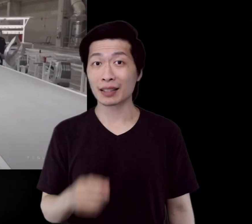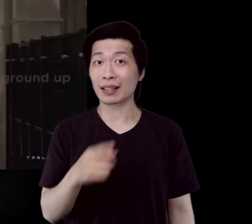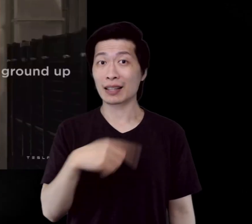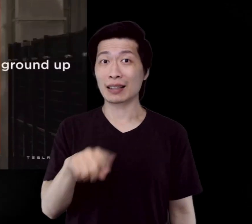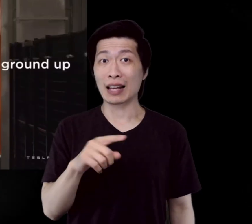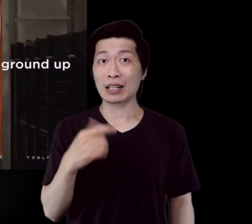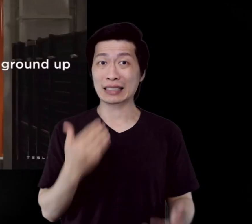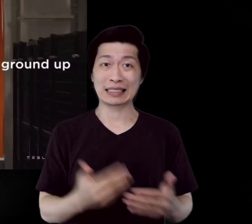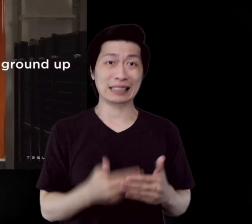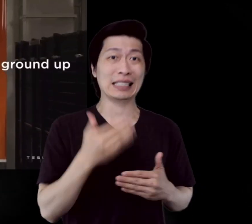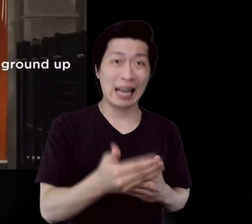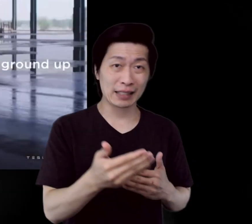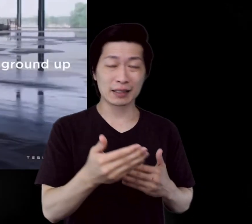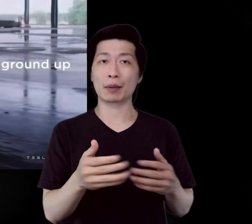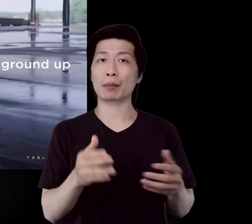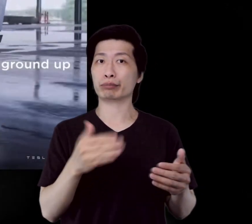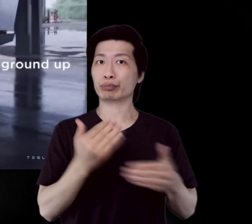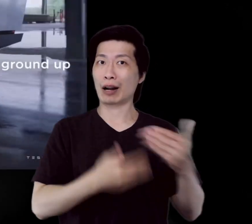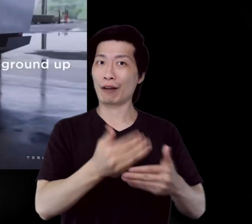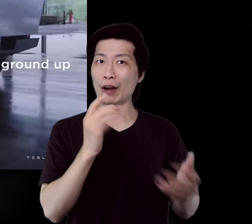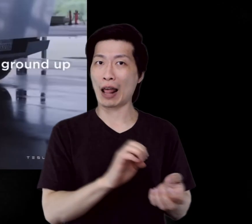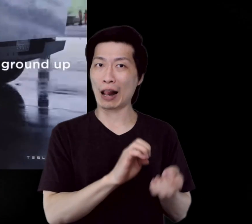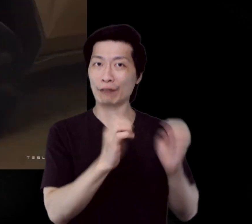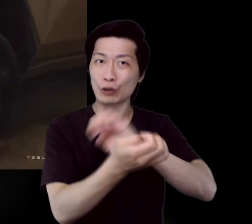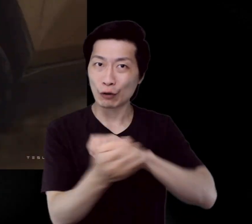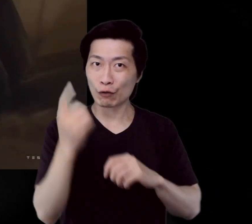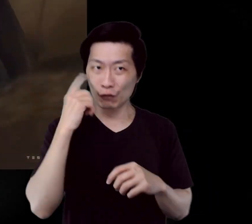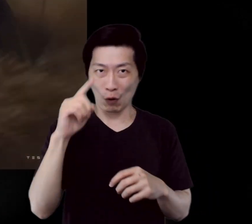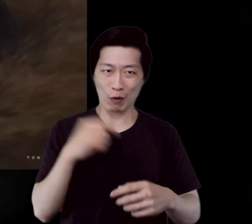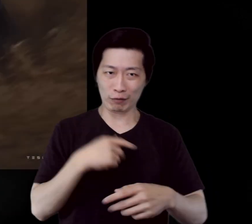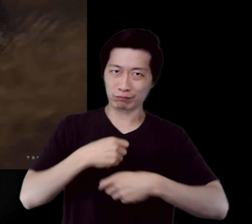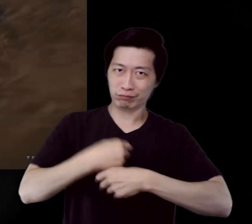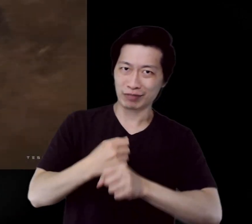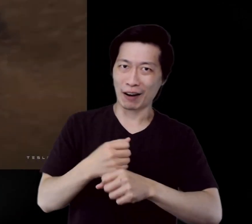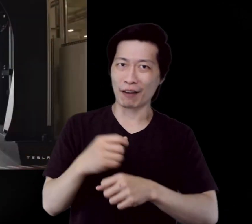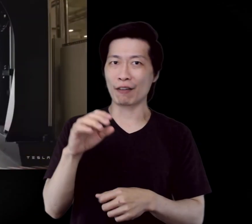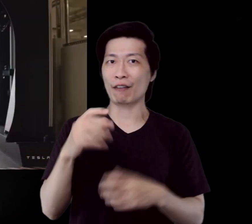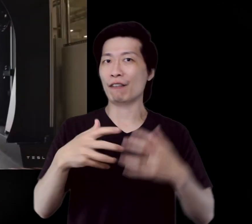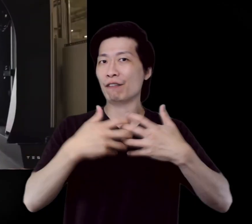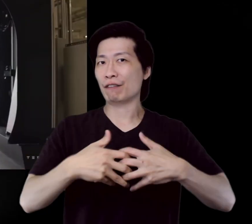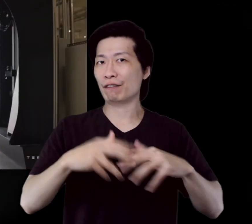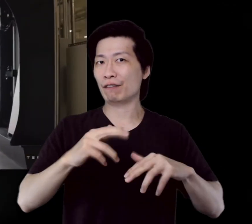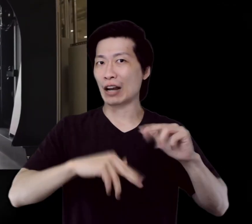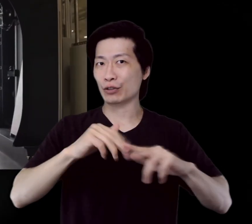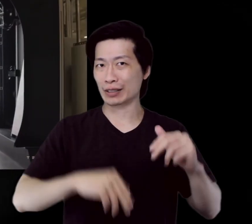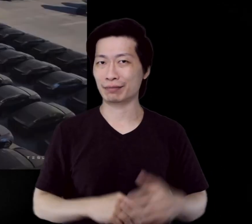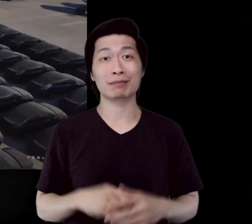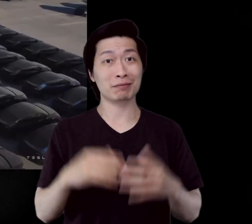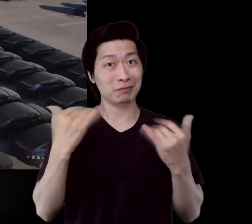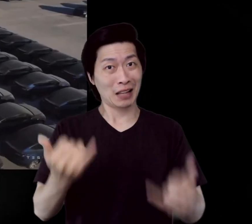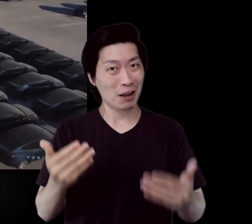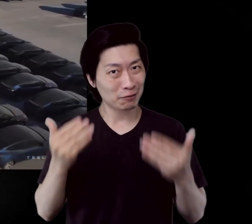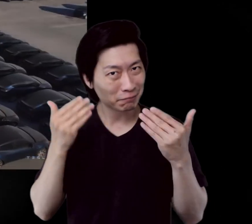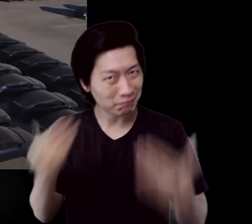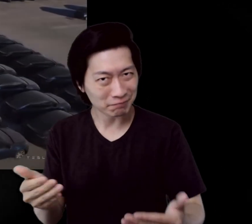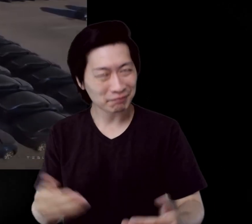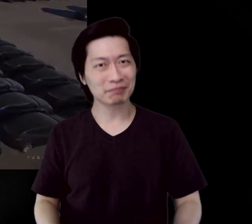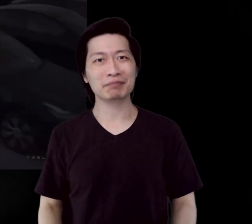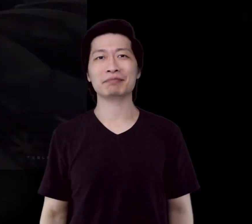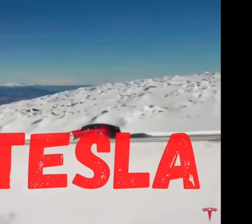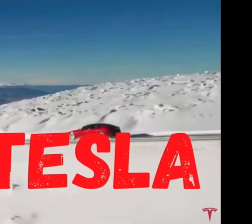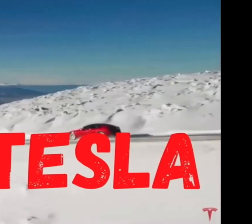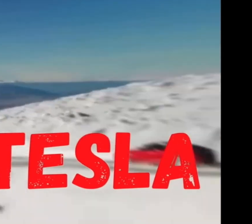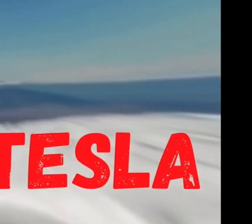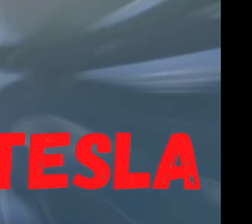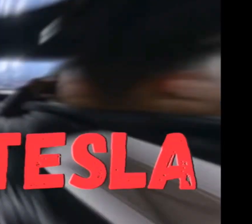They are the next step in the evolution of manufacturing. So let's check them out and let's dive right in.